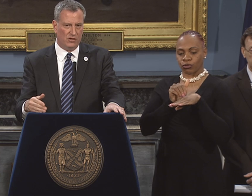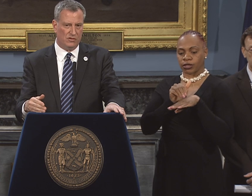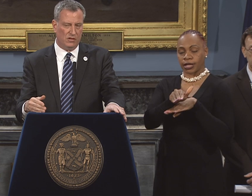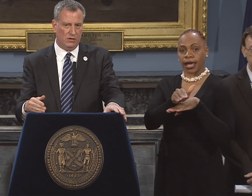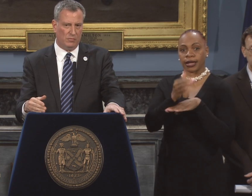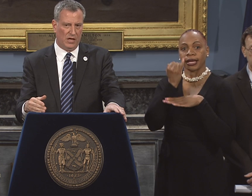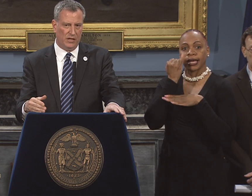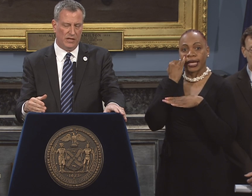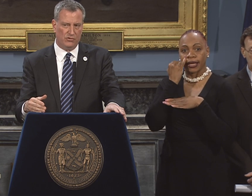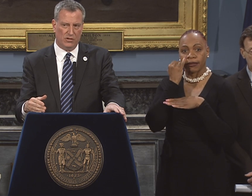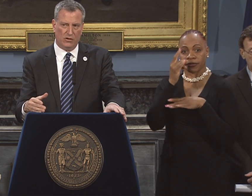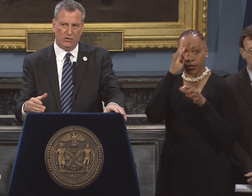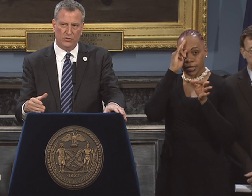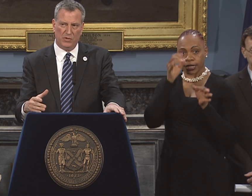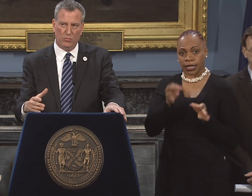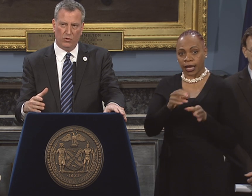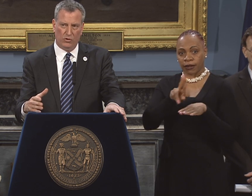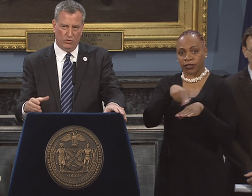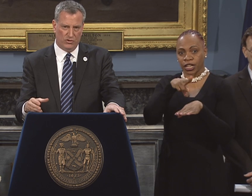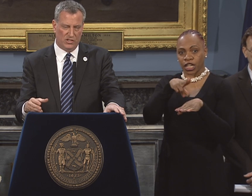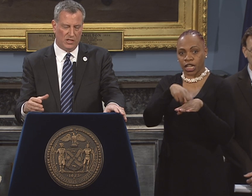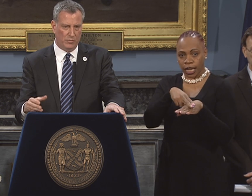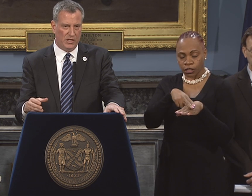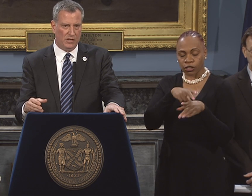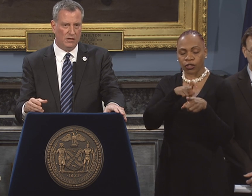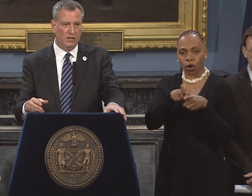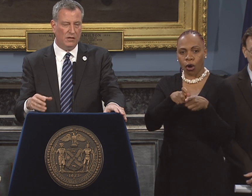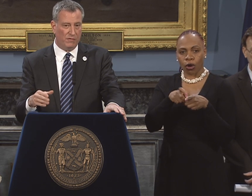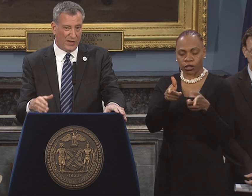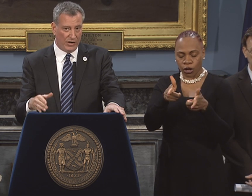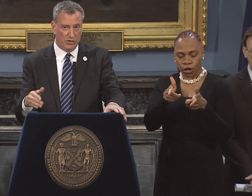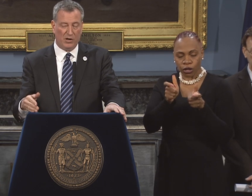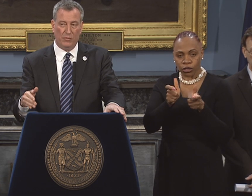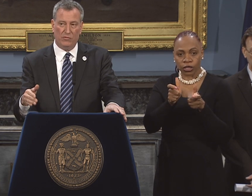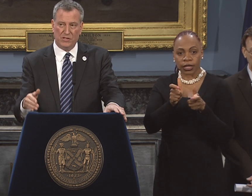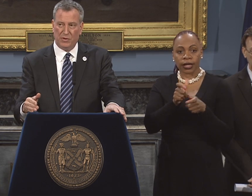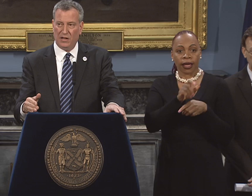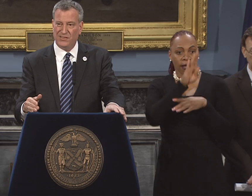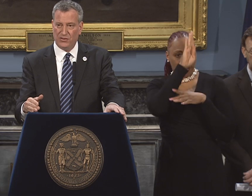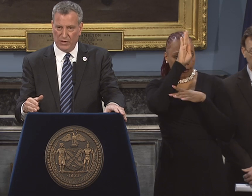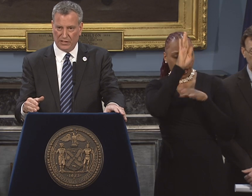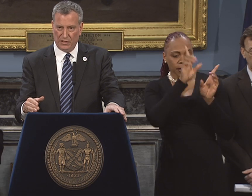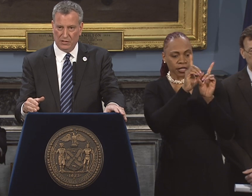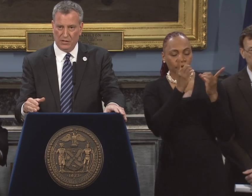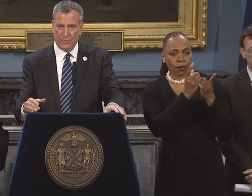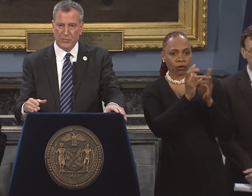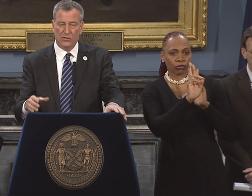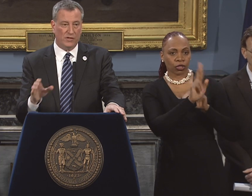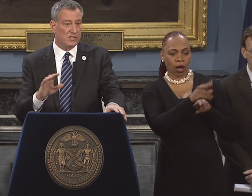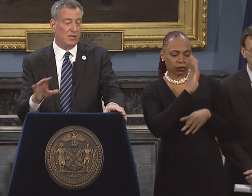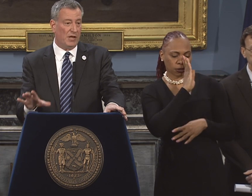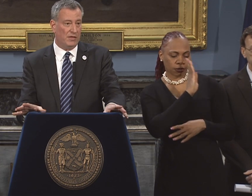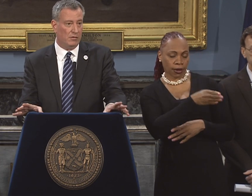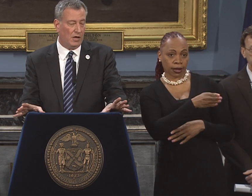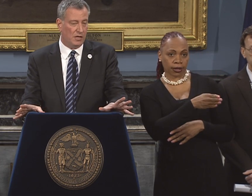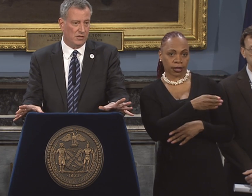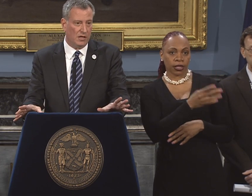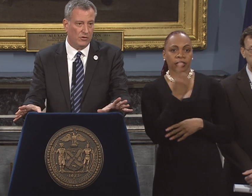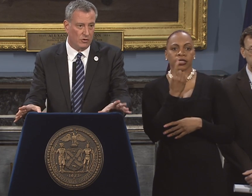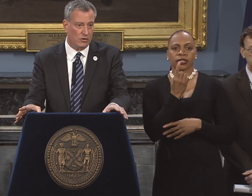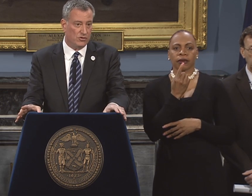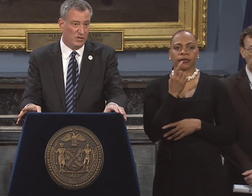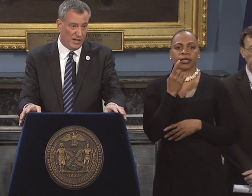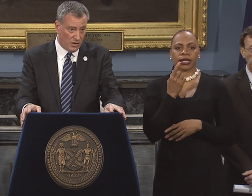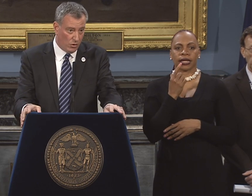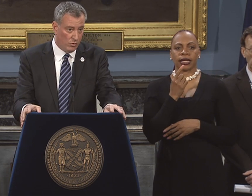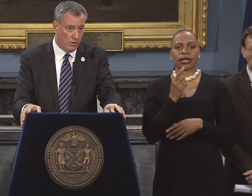that's judged by the nature of the call to be more urgent and immediate, the fire department responds directly. So this is something I think, honestly, a lot of